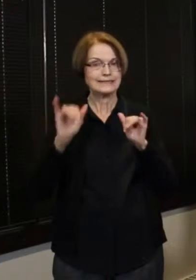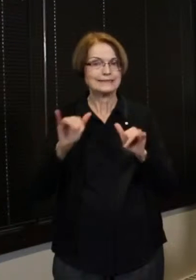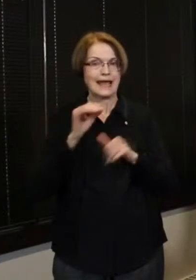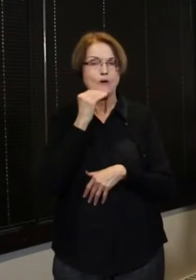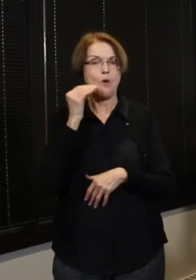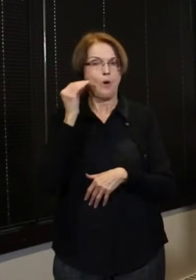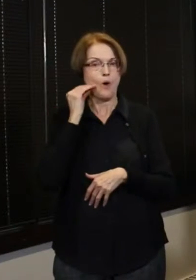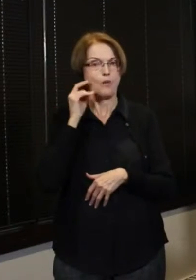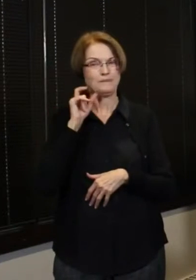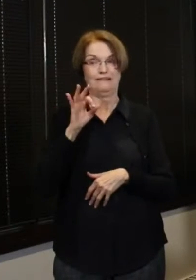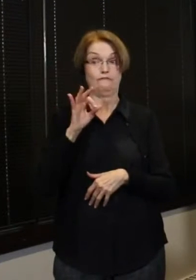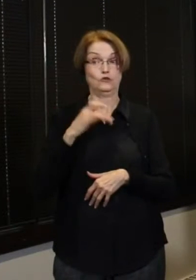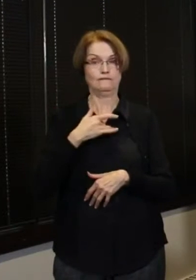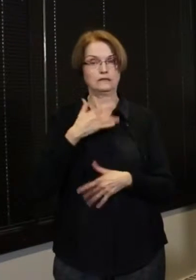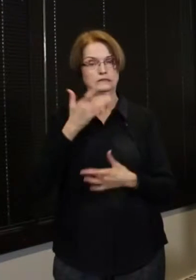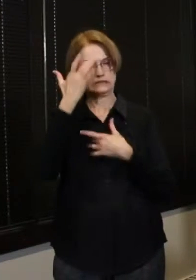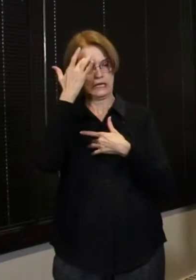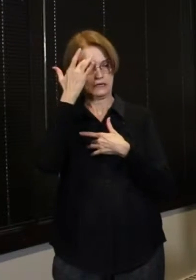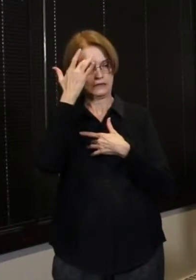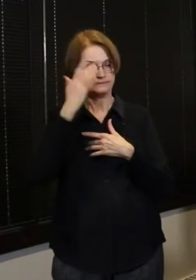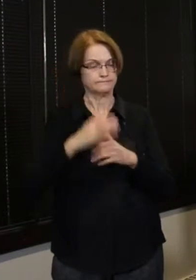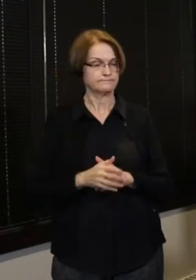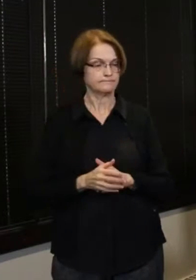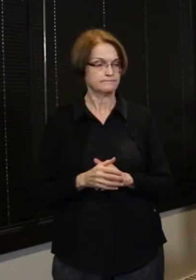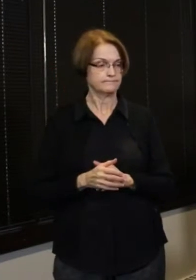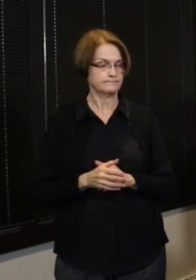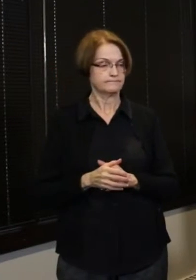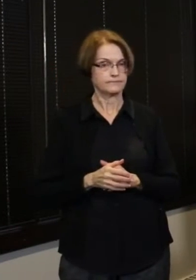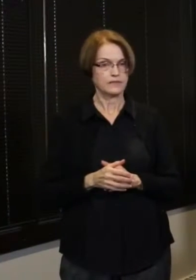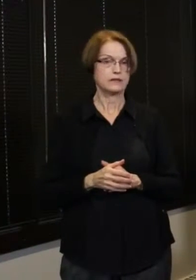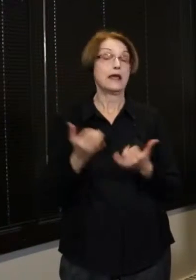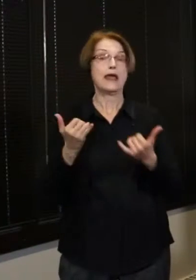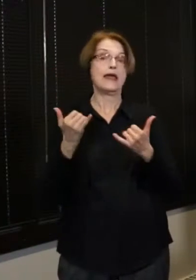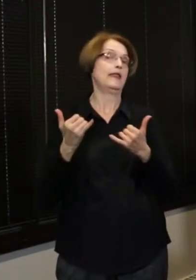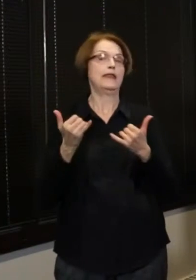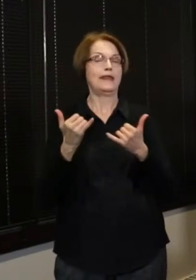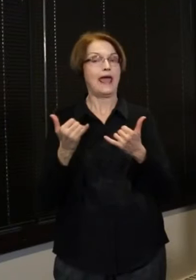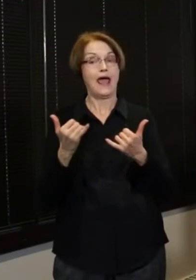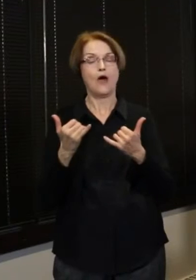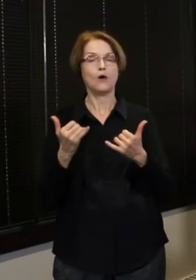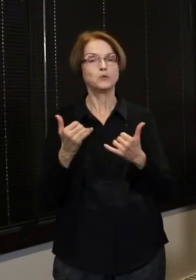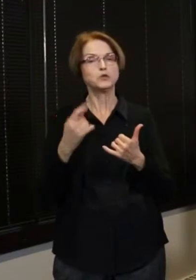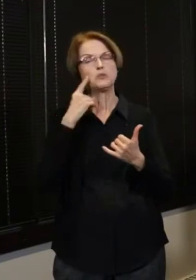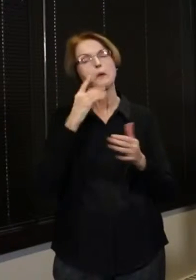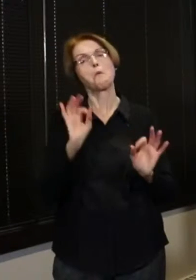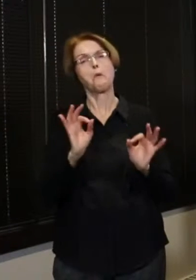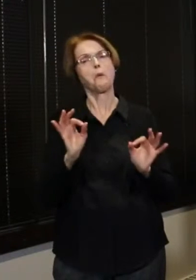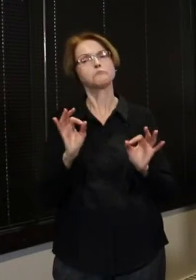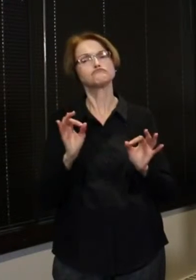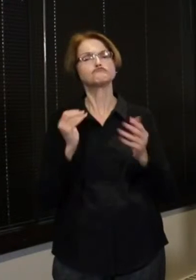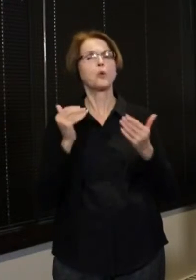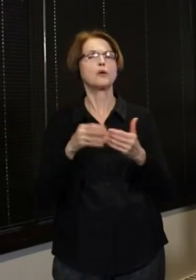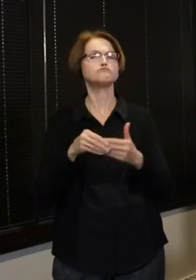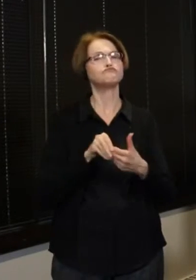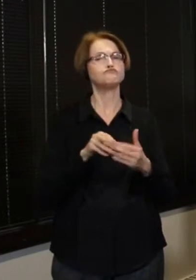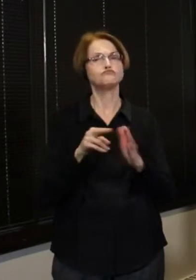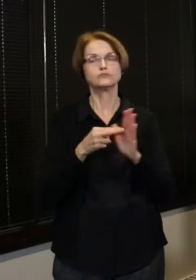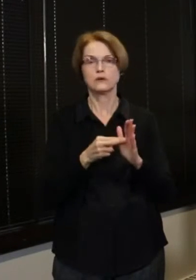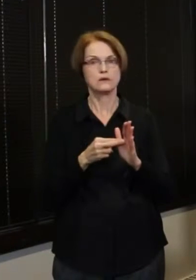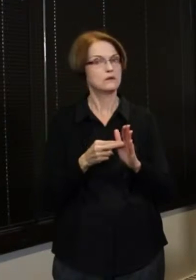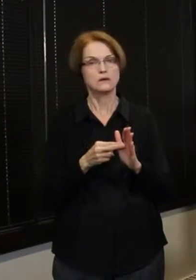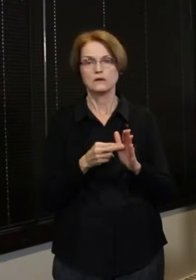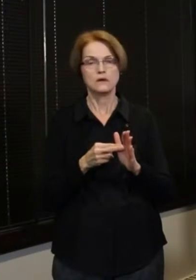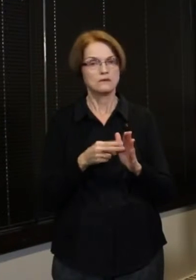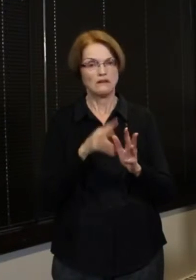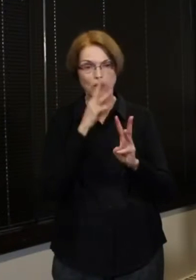if you're not feeling well. Now, this is not the time to let our guard down. These steps can't stop because